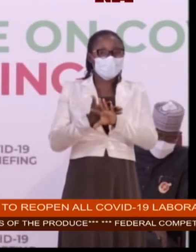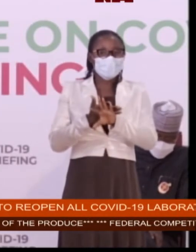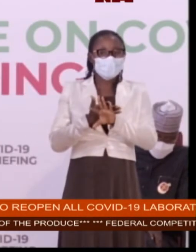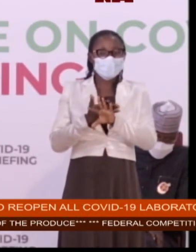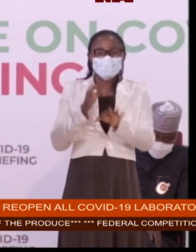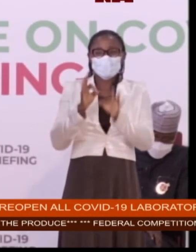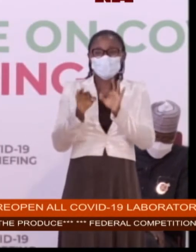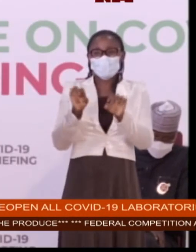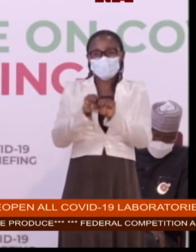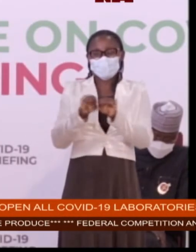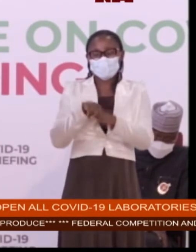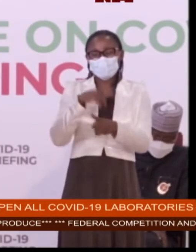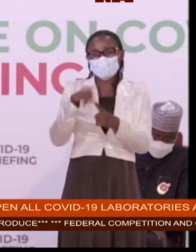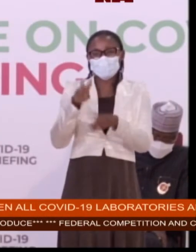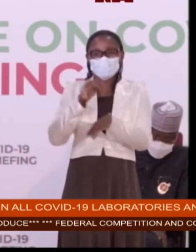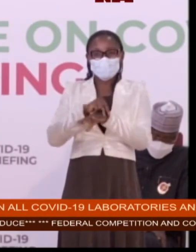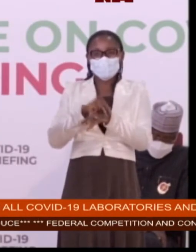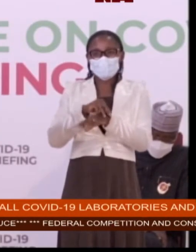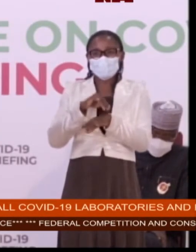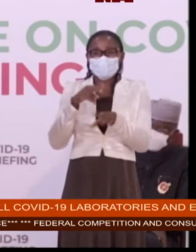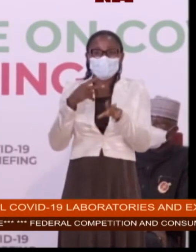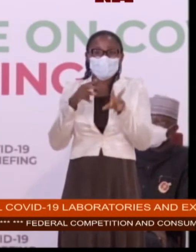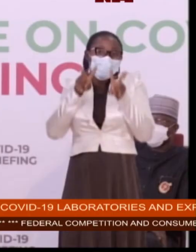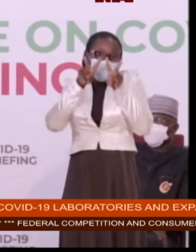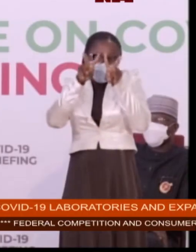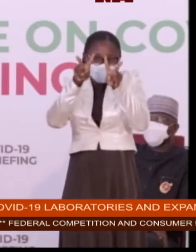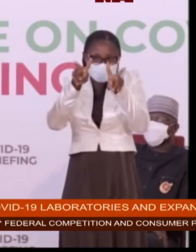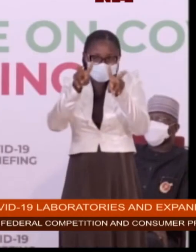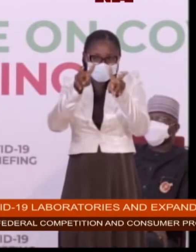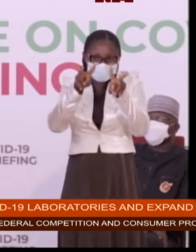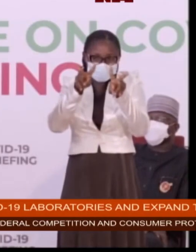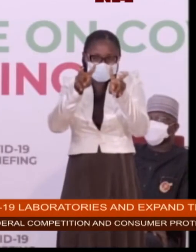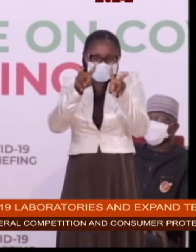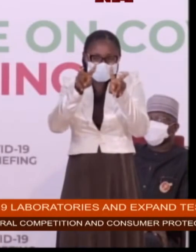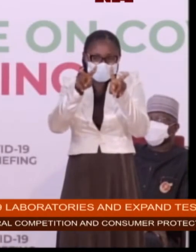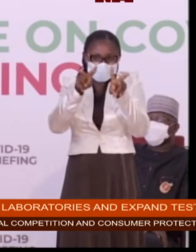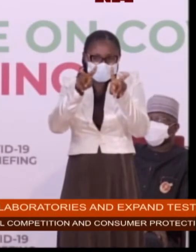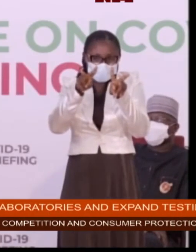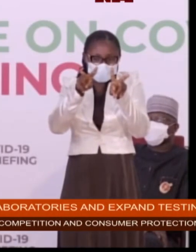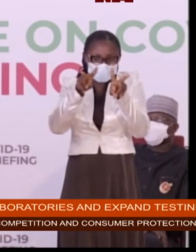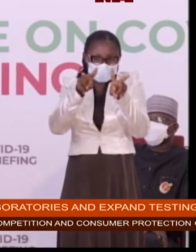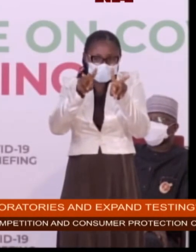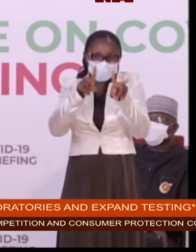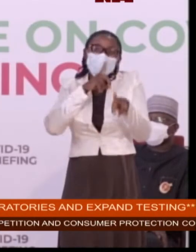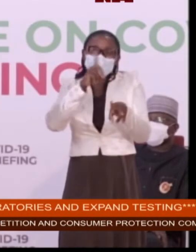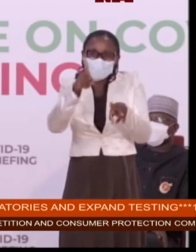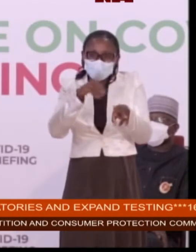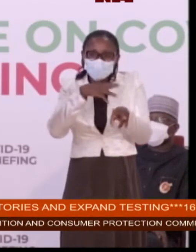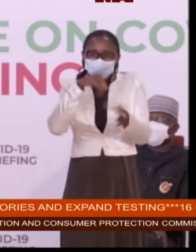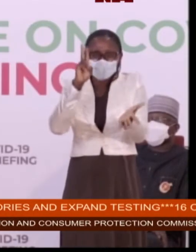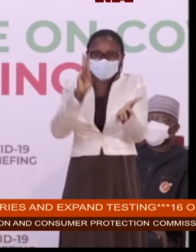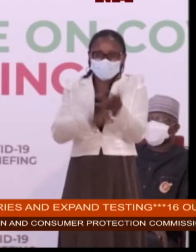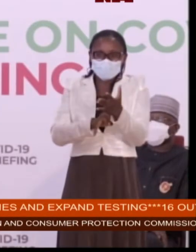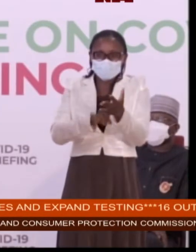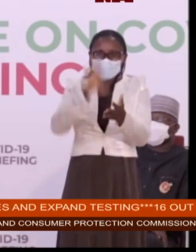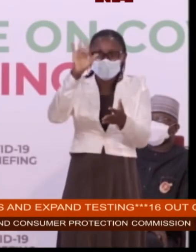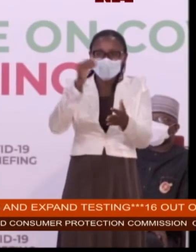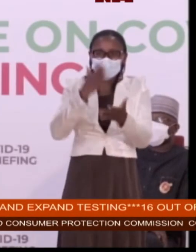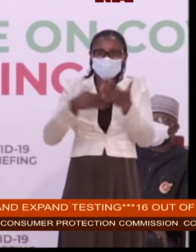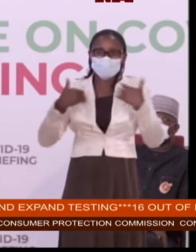Even when a message seems somehow legitimate and somehow signed off by somebody you